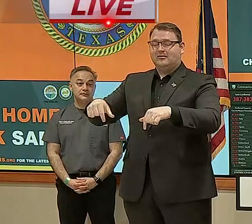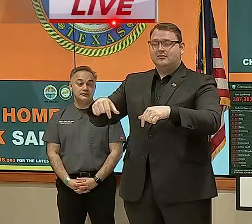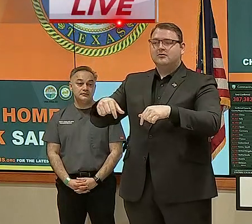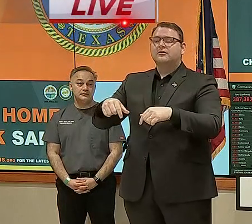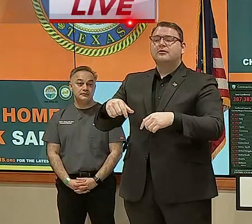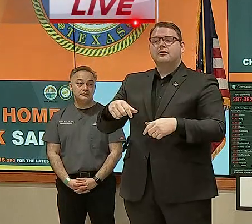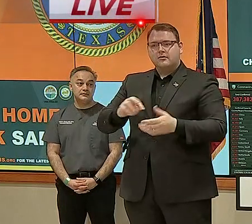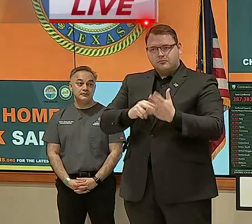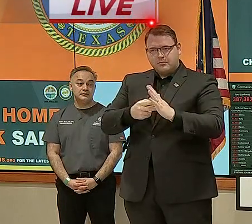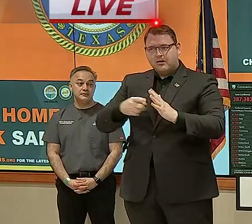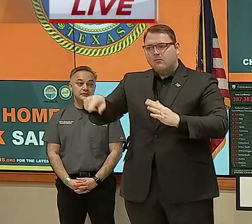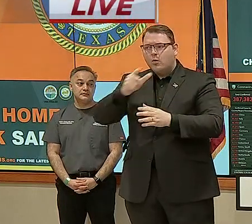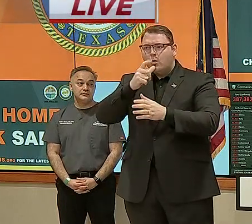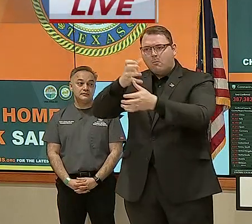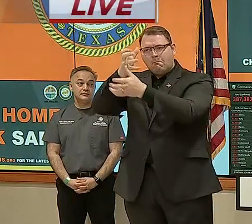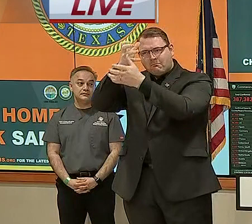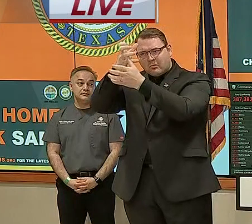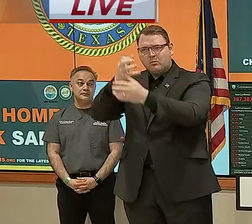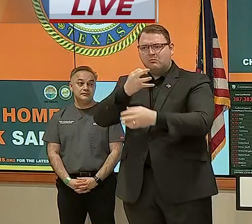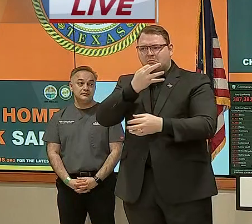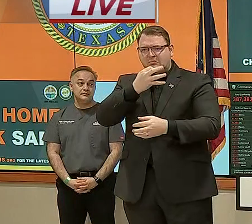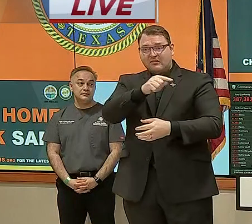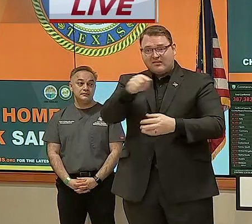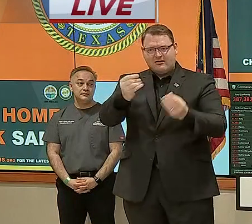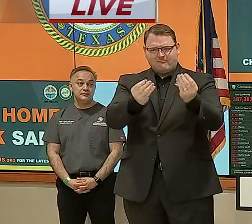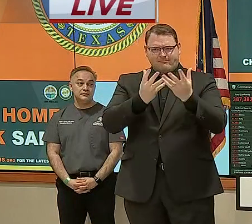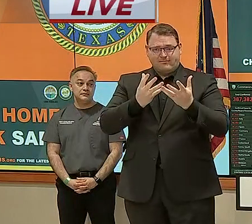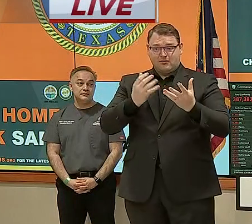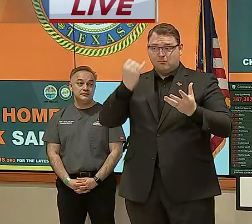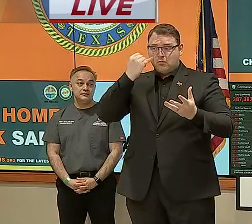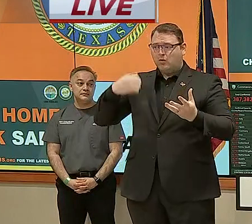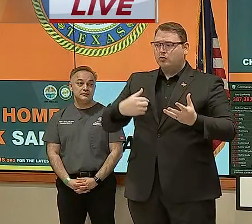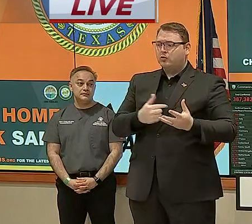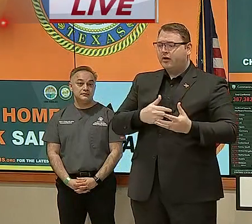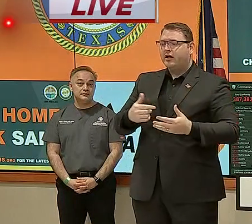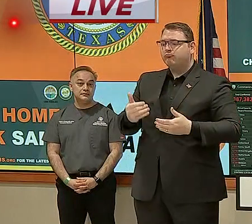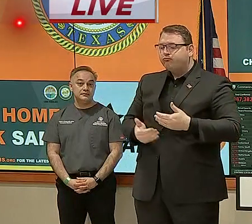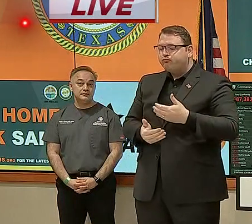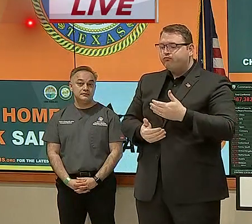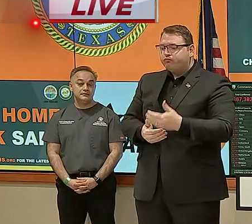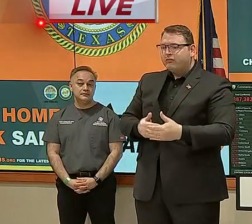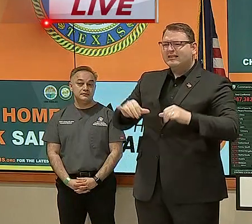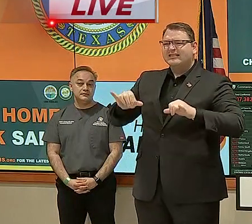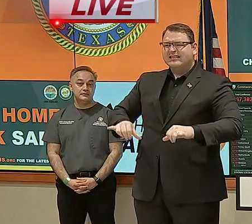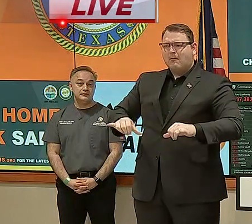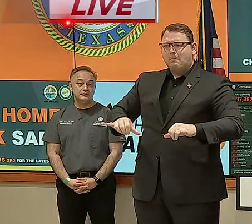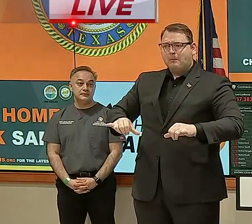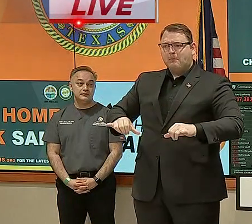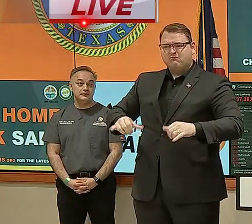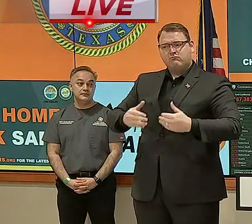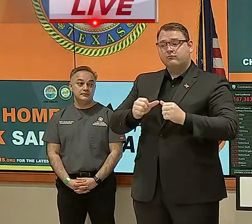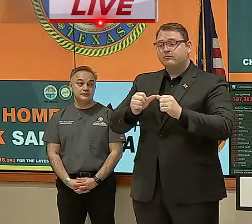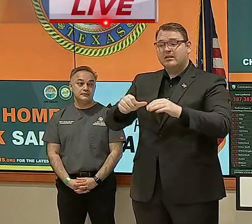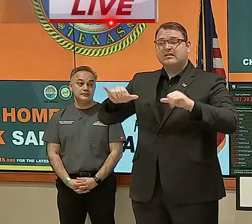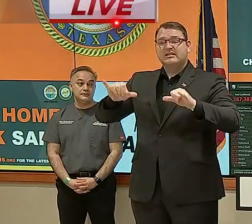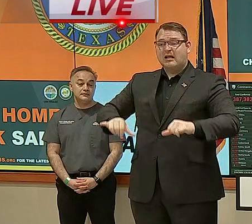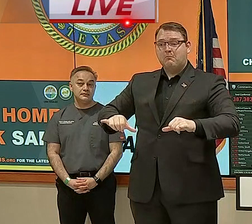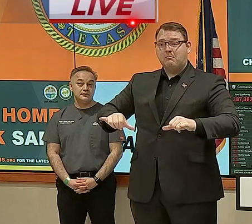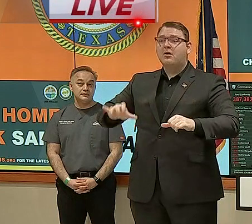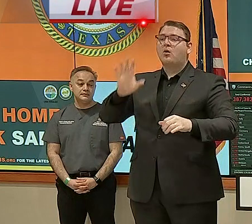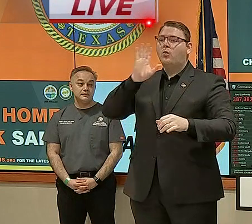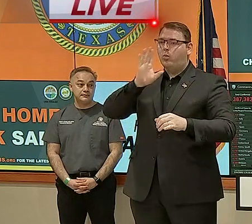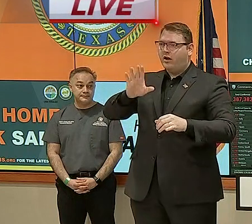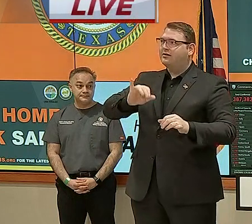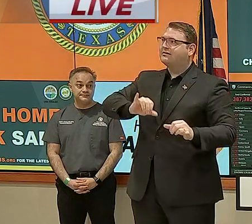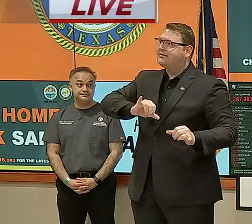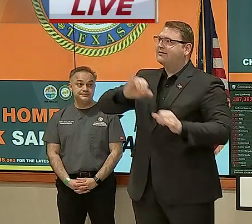us is that if we keep going at the rate we are going, we will end up in the situation that New York is heading